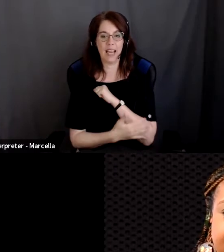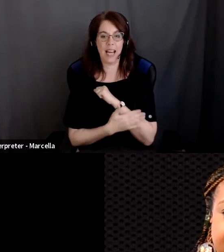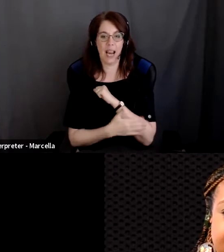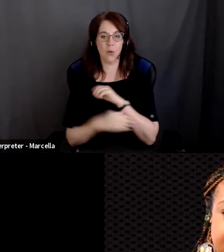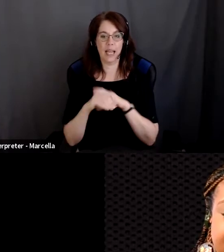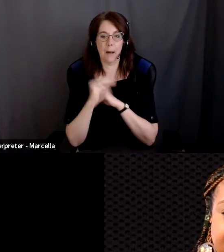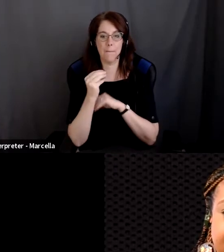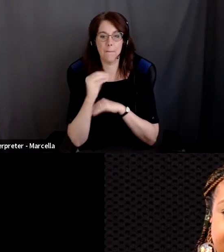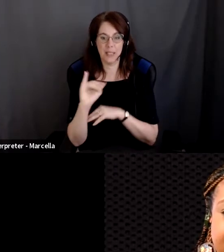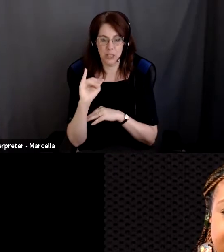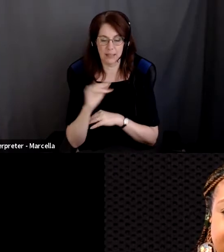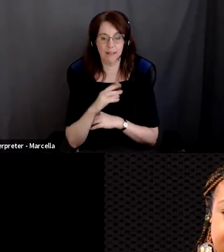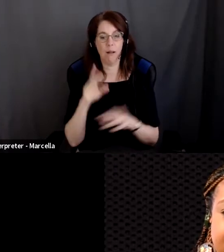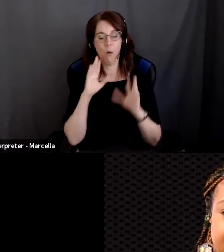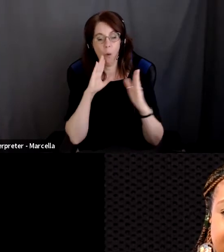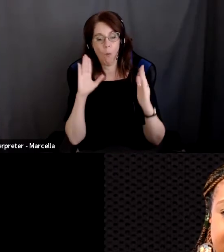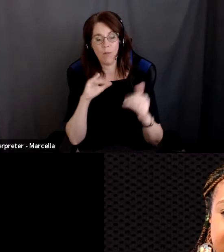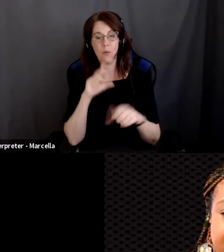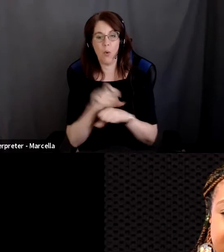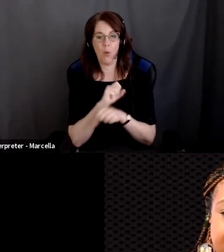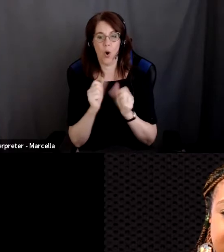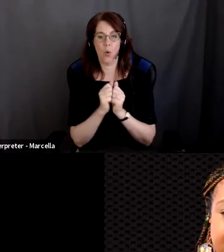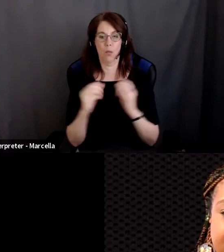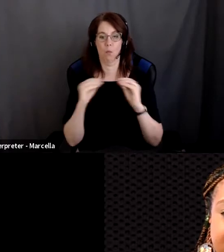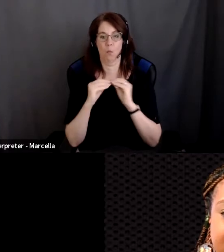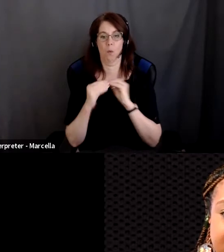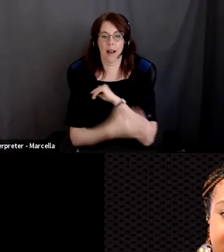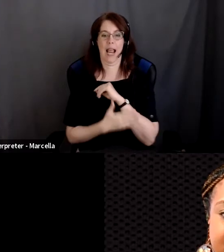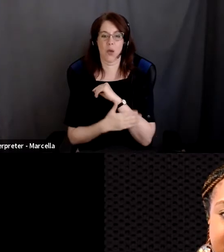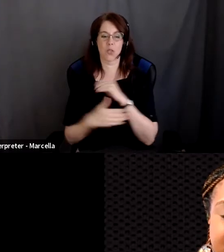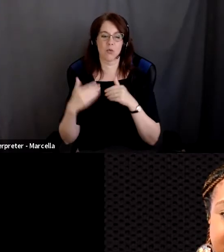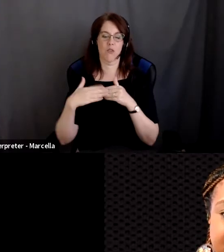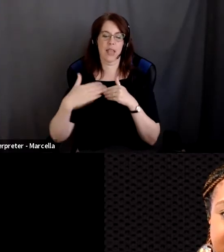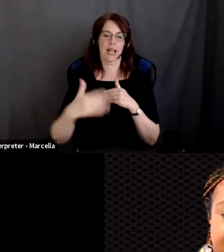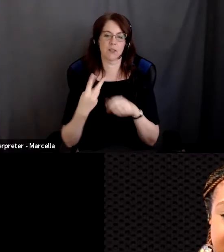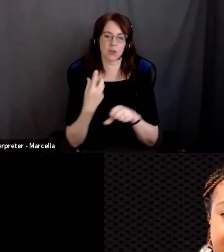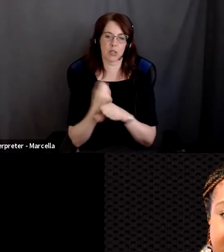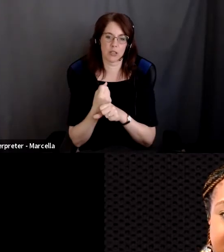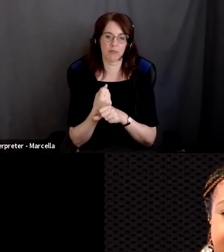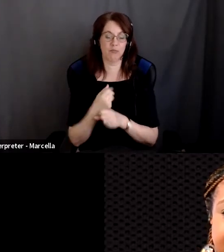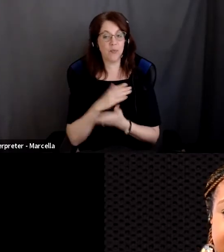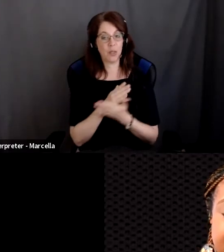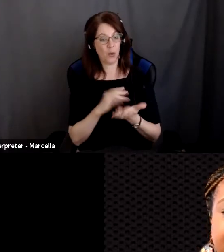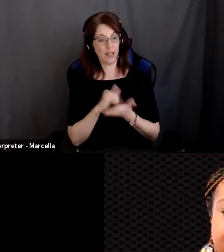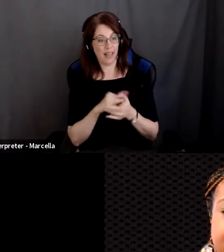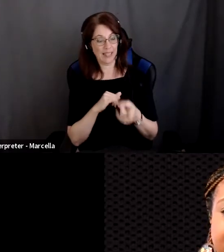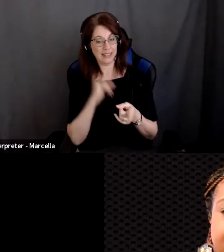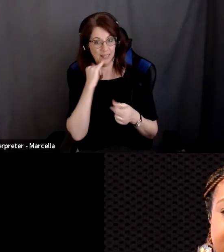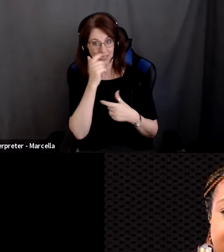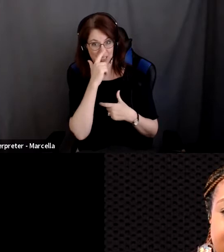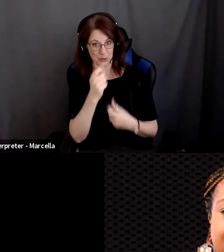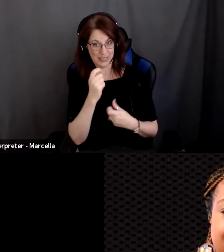Michigan, and we'll hopefully be working with more counties over the next few years. So part of this is if you're interested